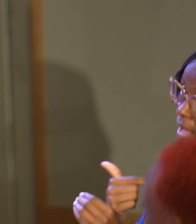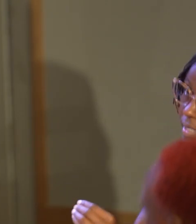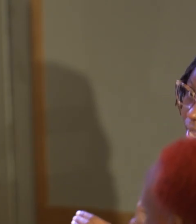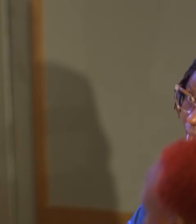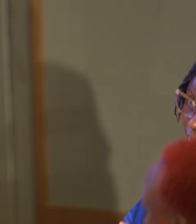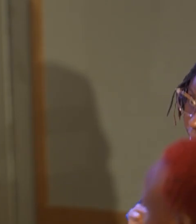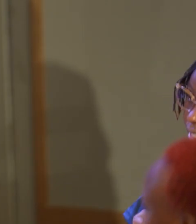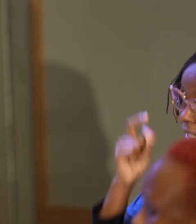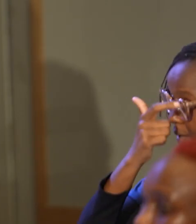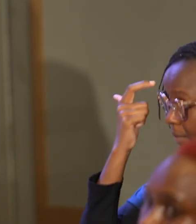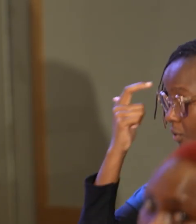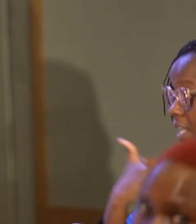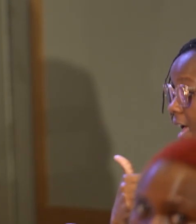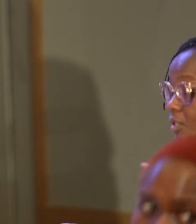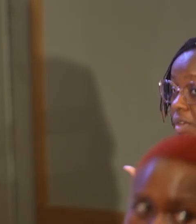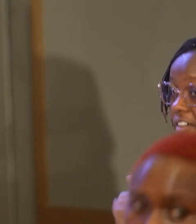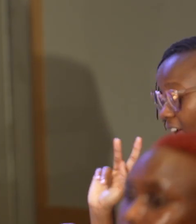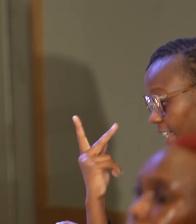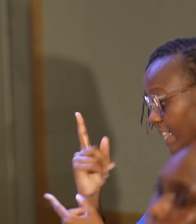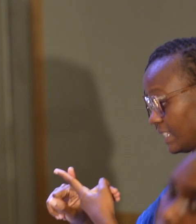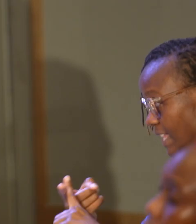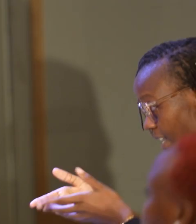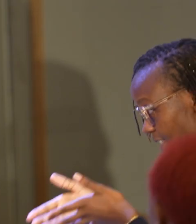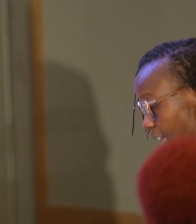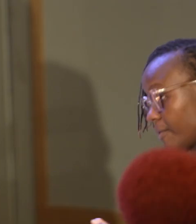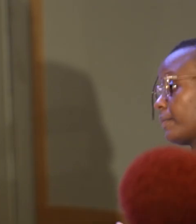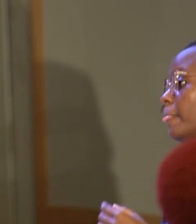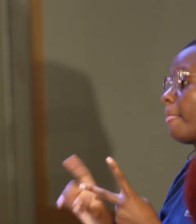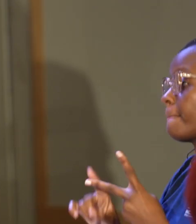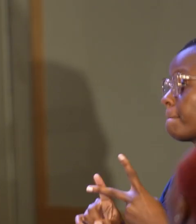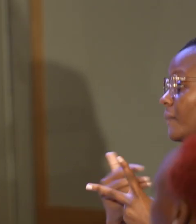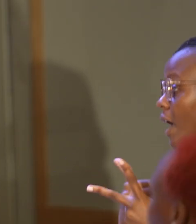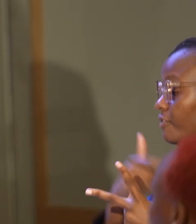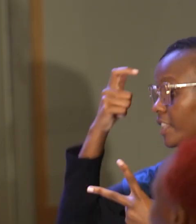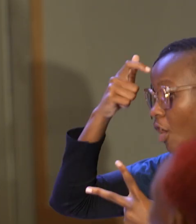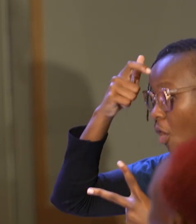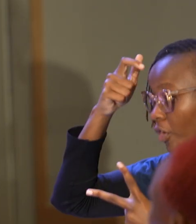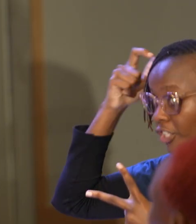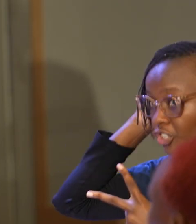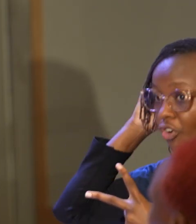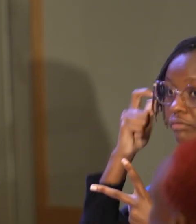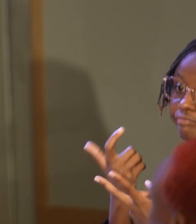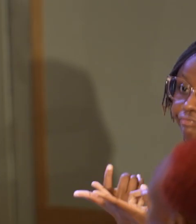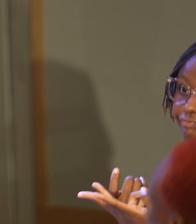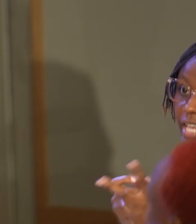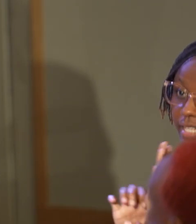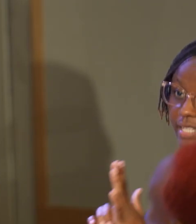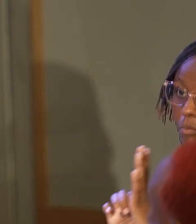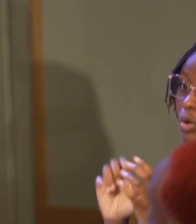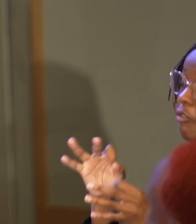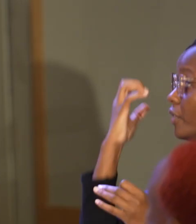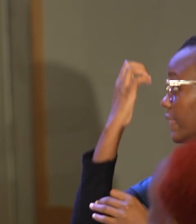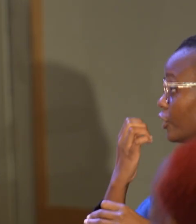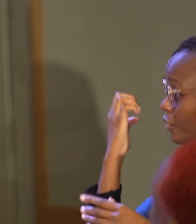that there is already a Kenya standard existing. There is the initial reference of the European standard existing. But remember, here